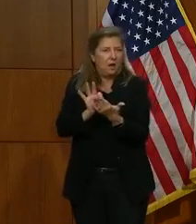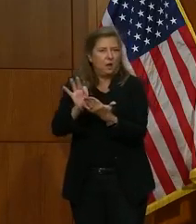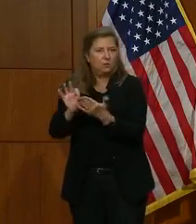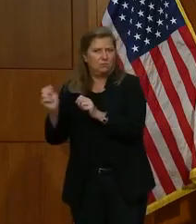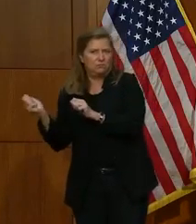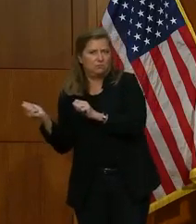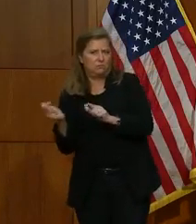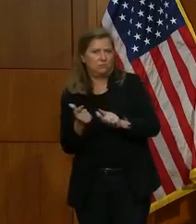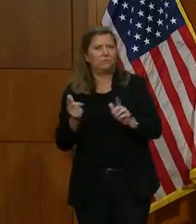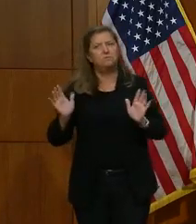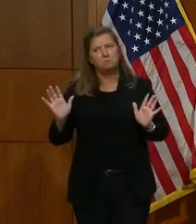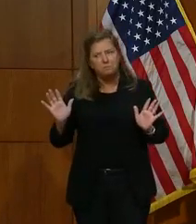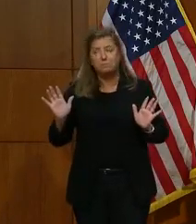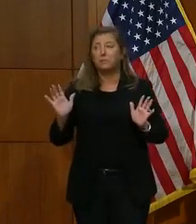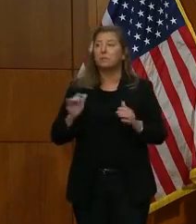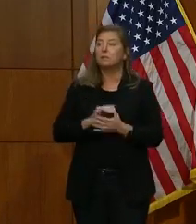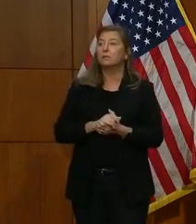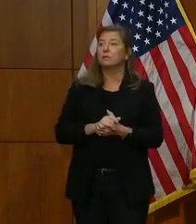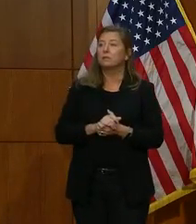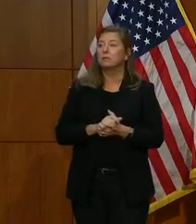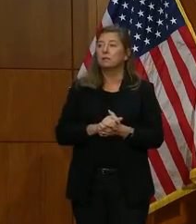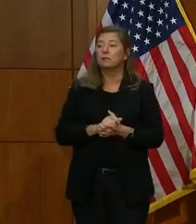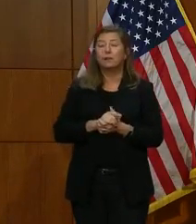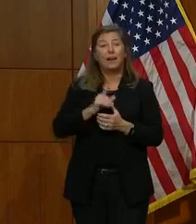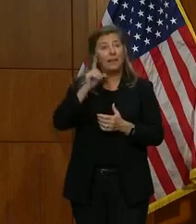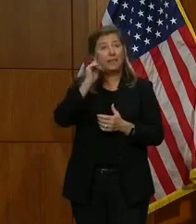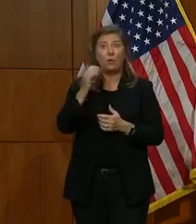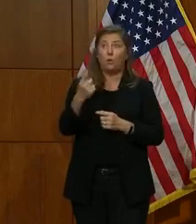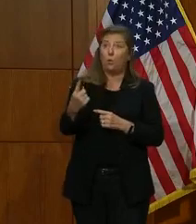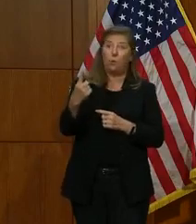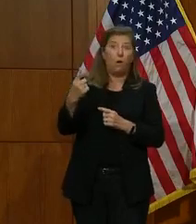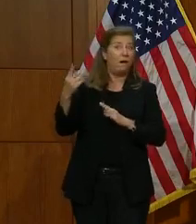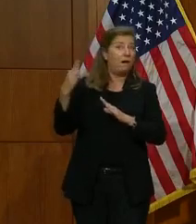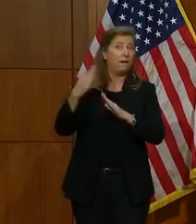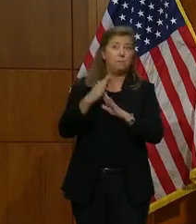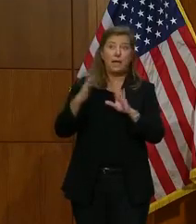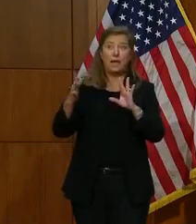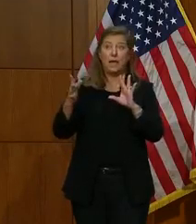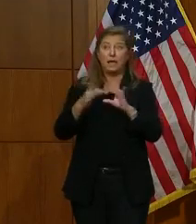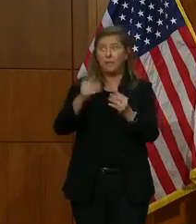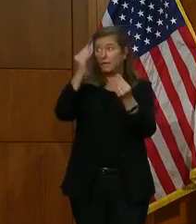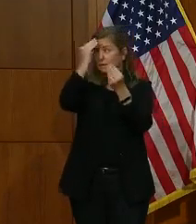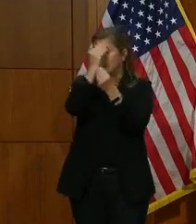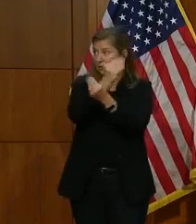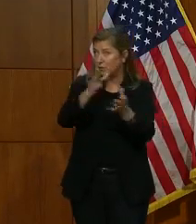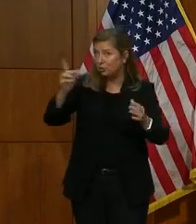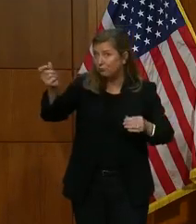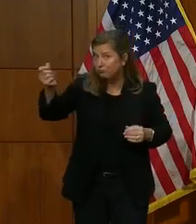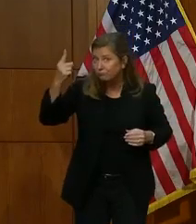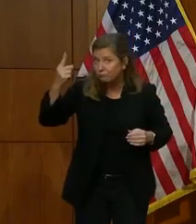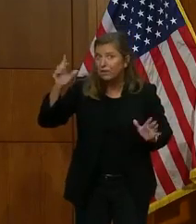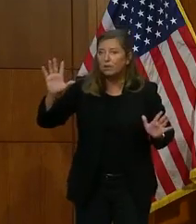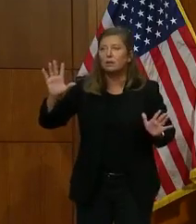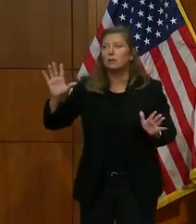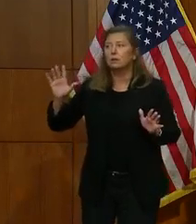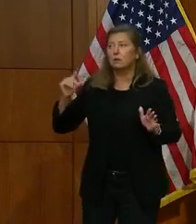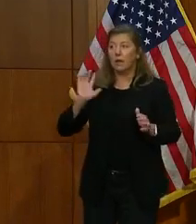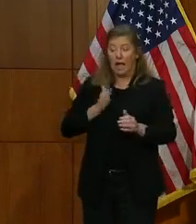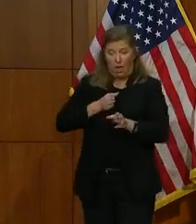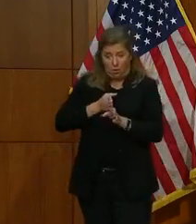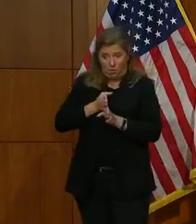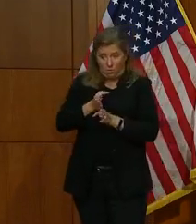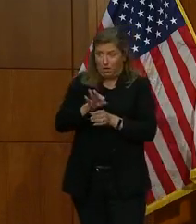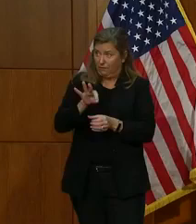that if there's one main message that we want to put out there, we in elections have always